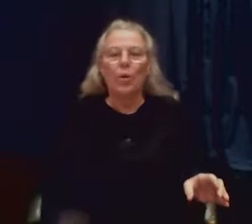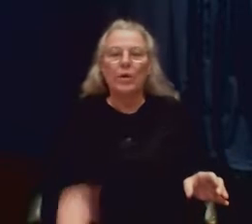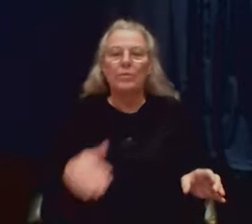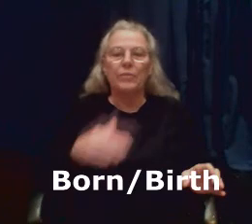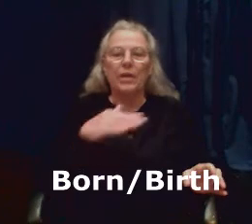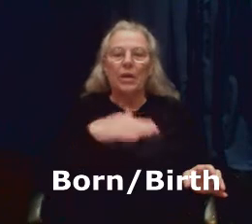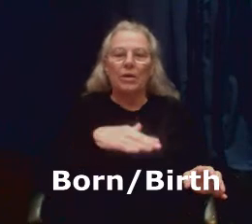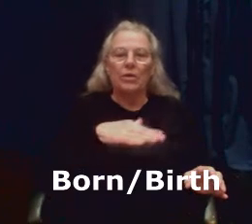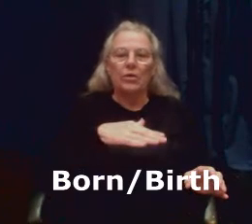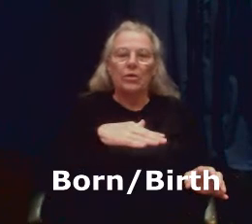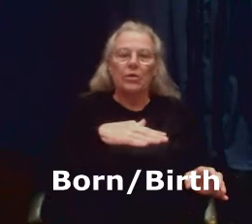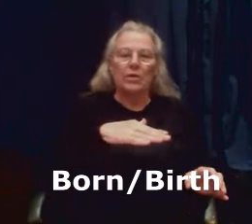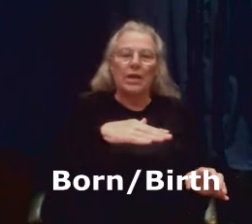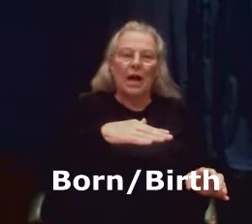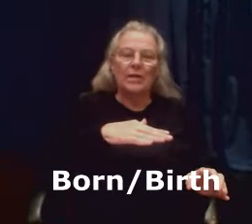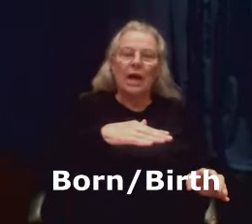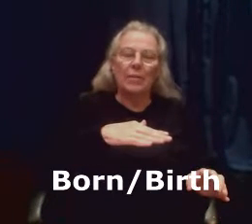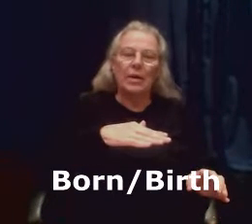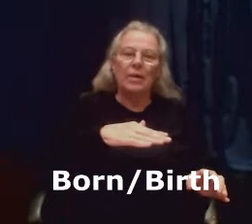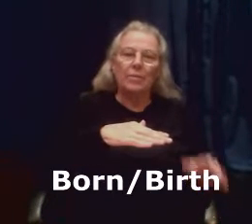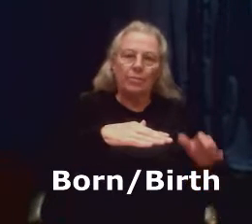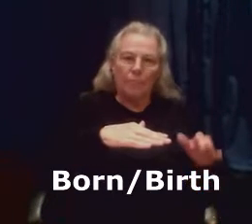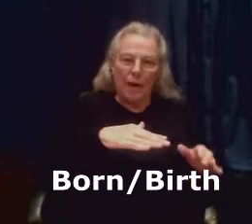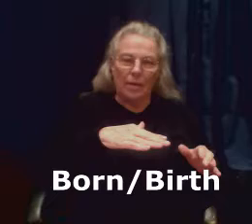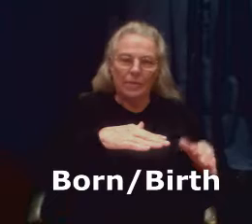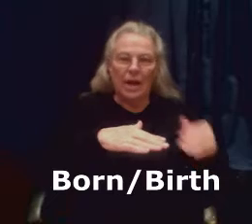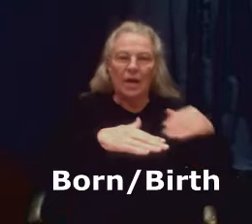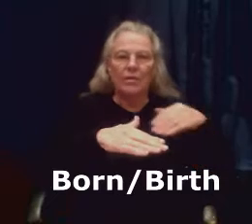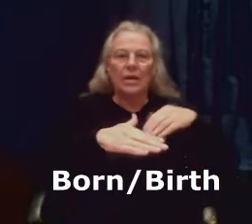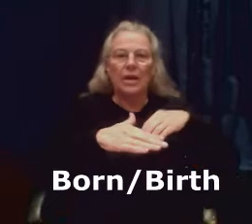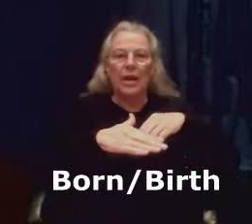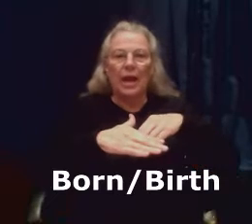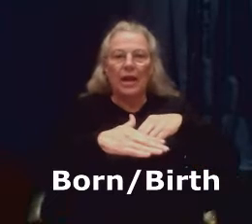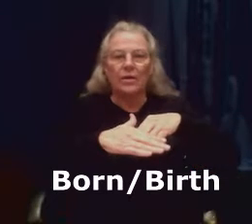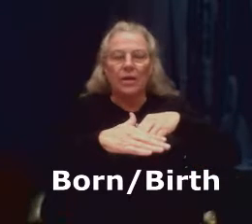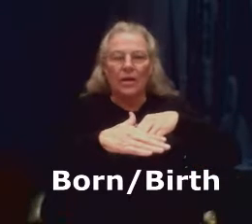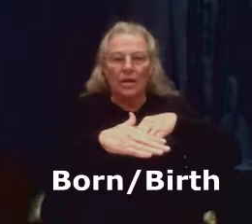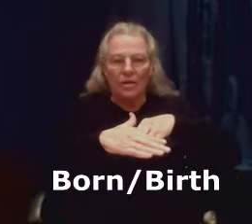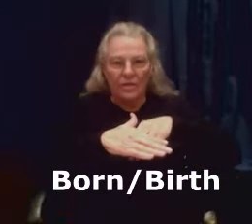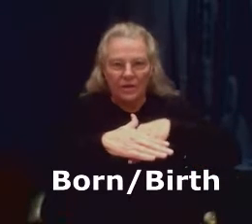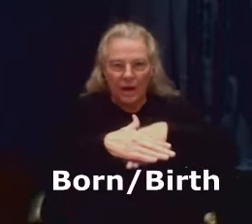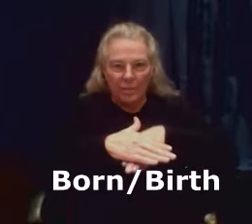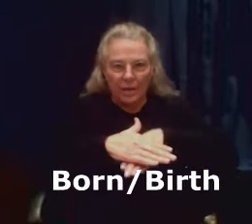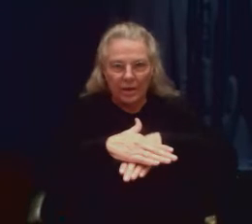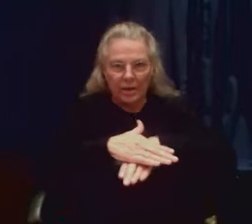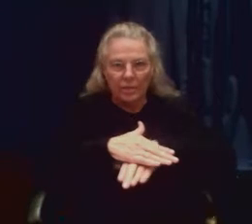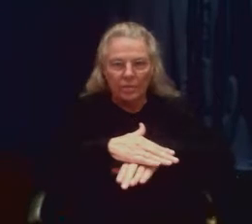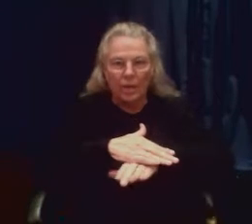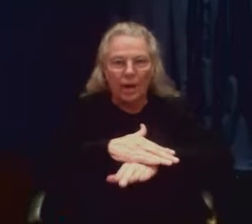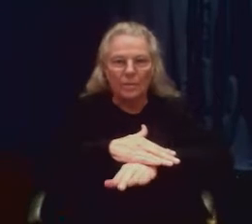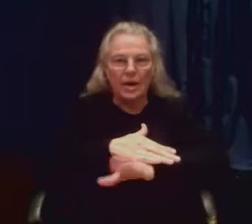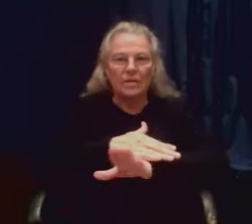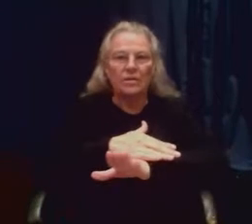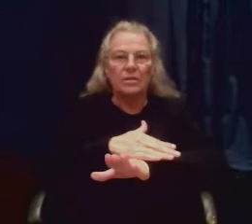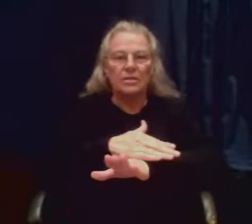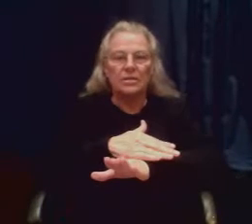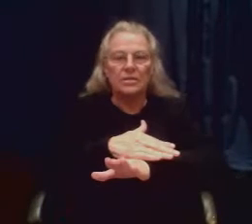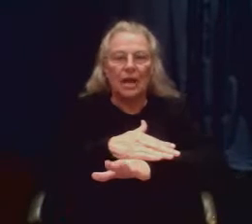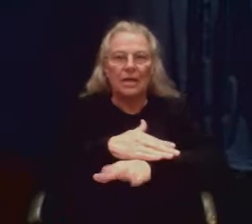Born, your non-dominant palm down and the dominant palm down slides